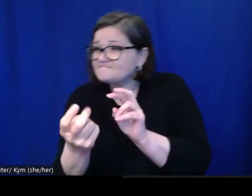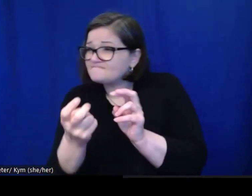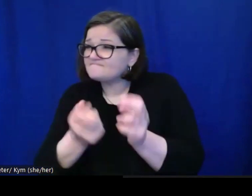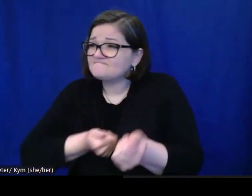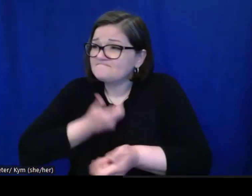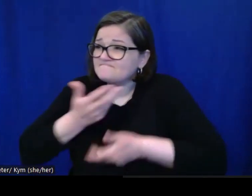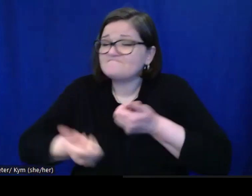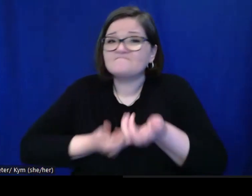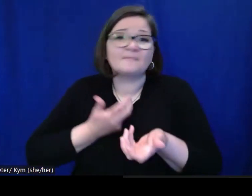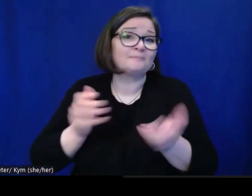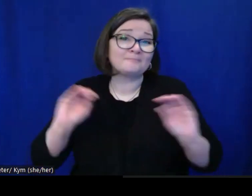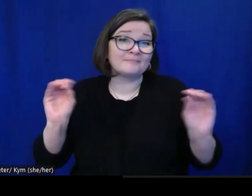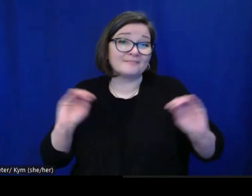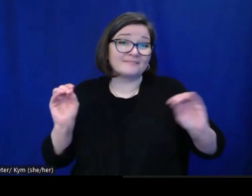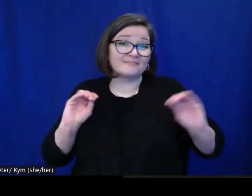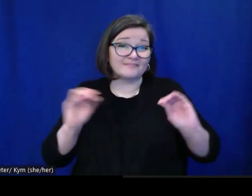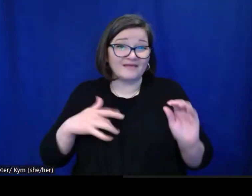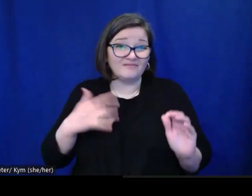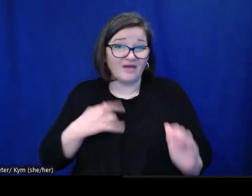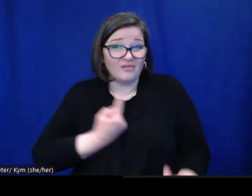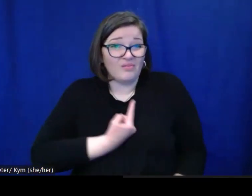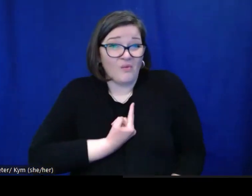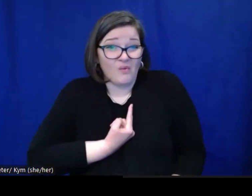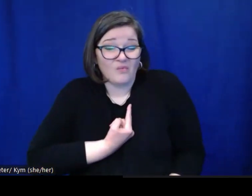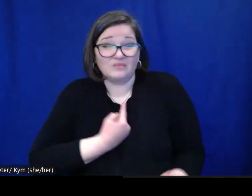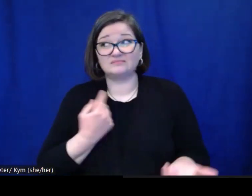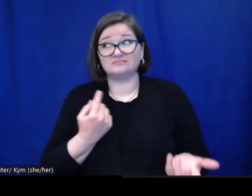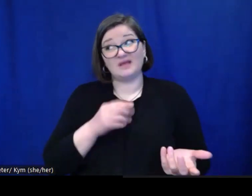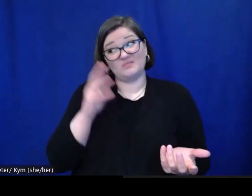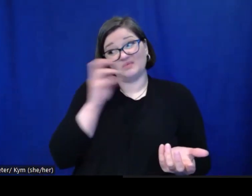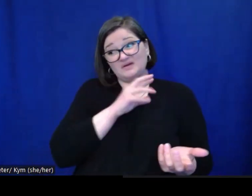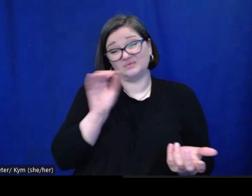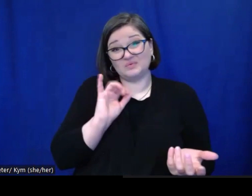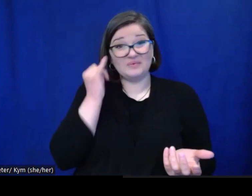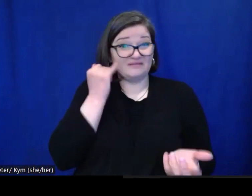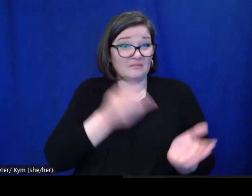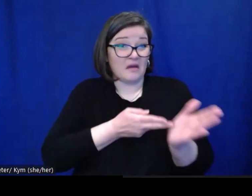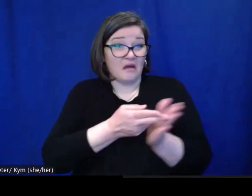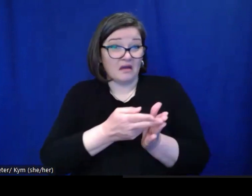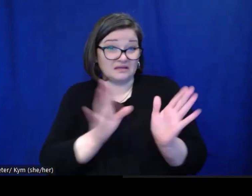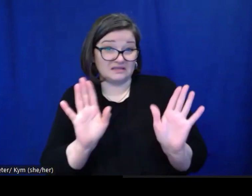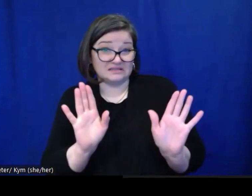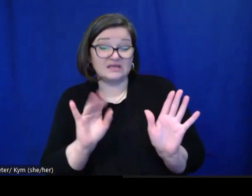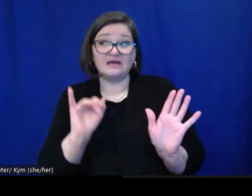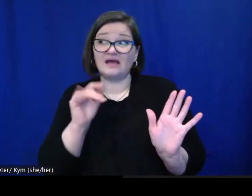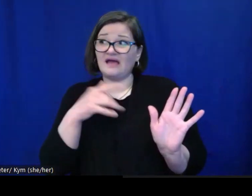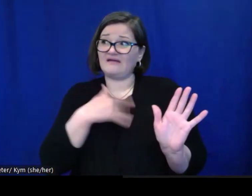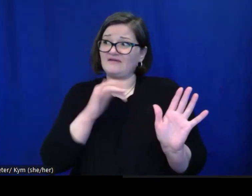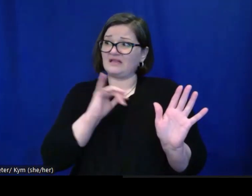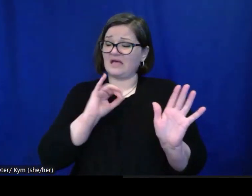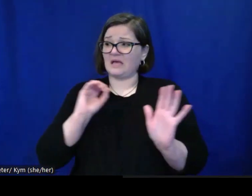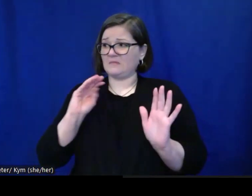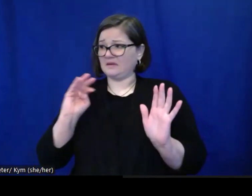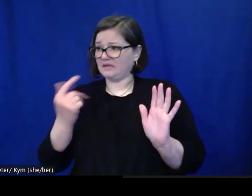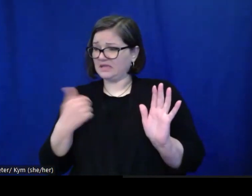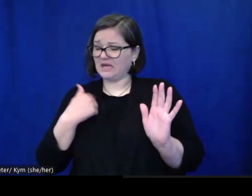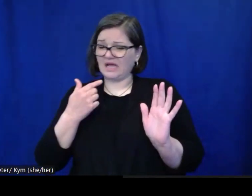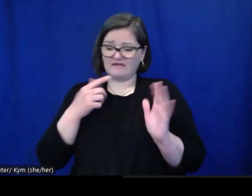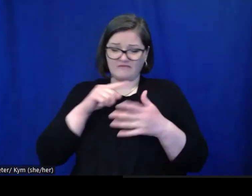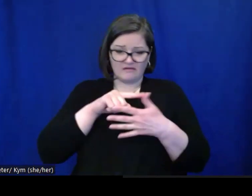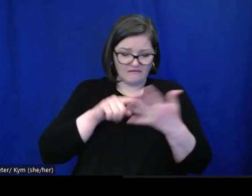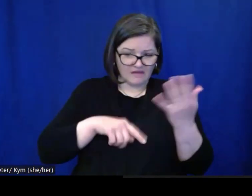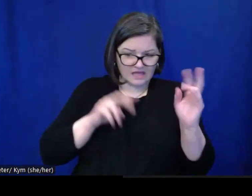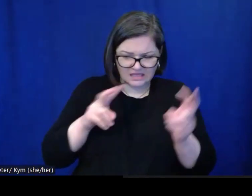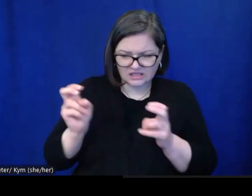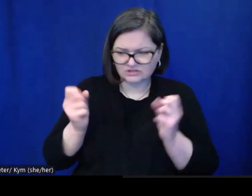really alone, and weird, if I'm being honest. I was like, oh my gosh, I have all these issues and so many things are